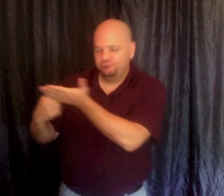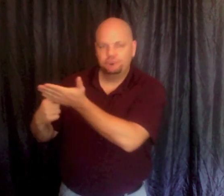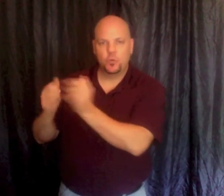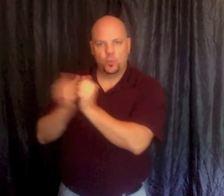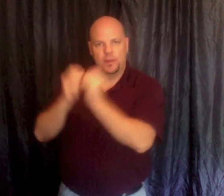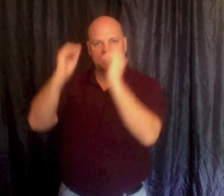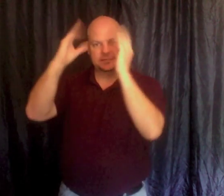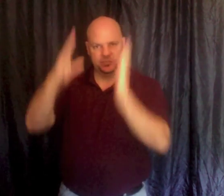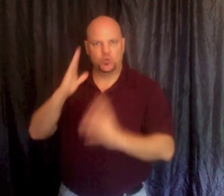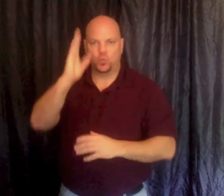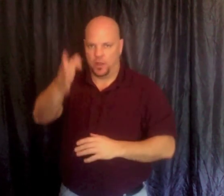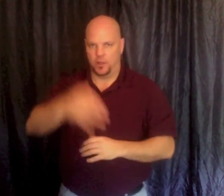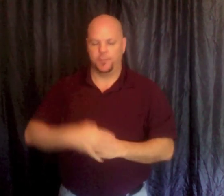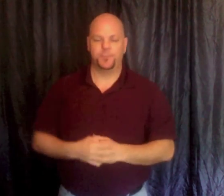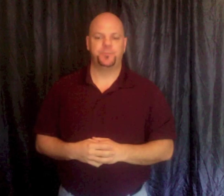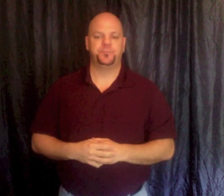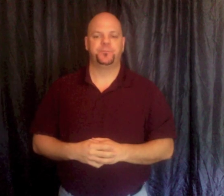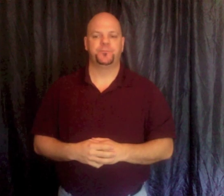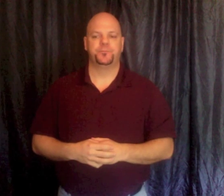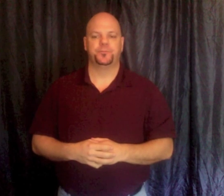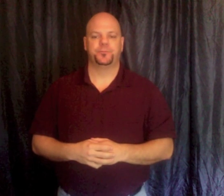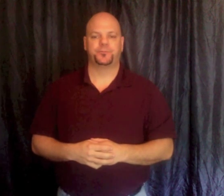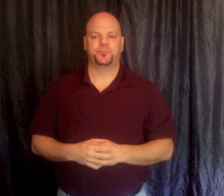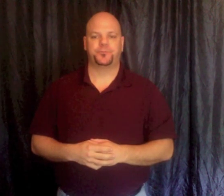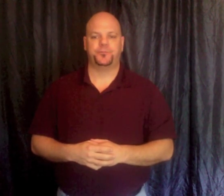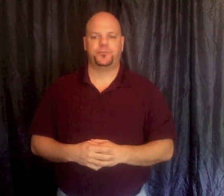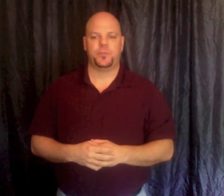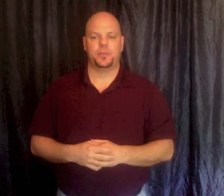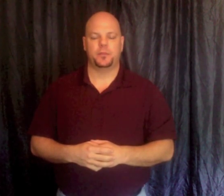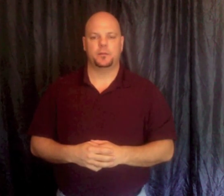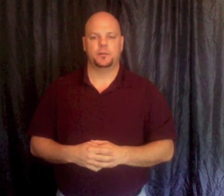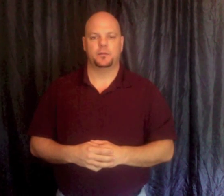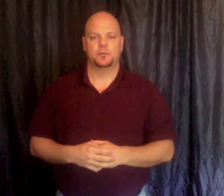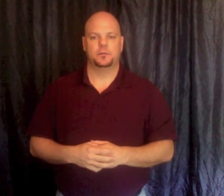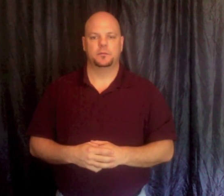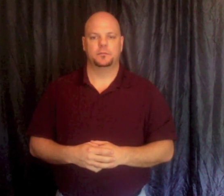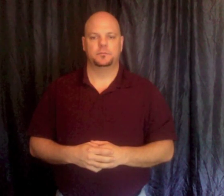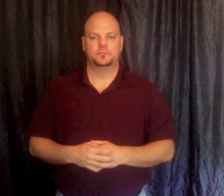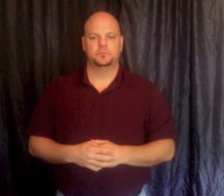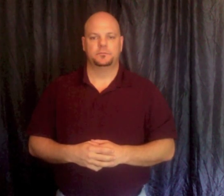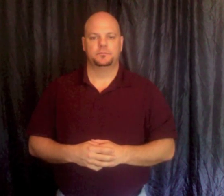is for the student behavior for the standard